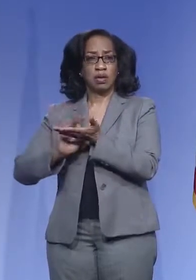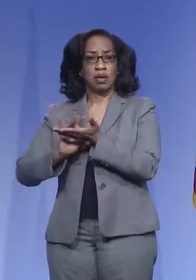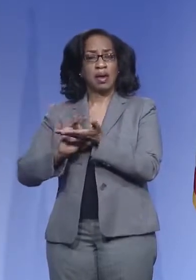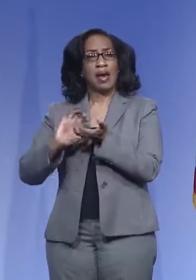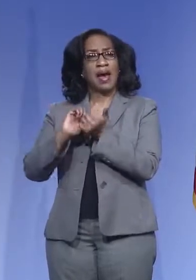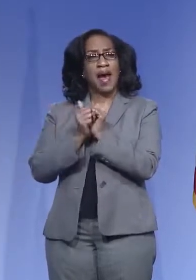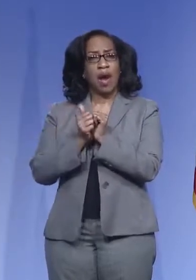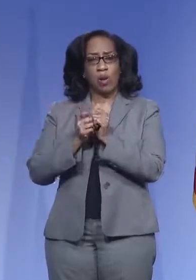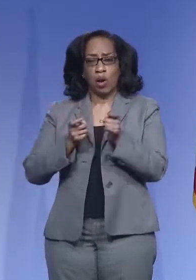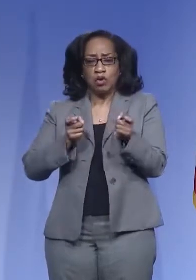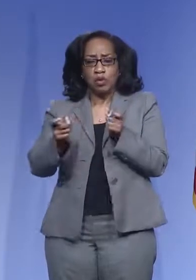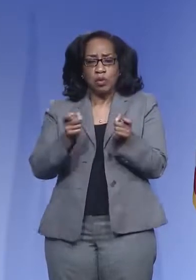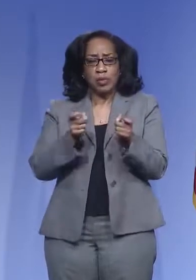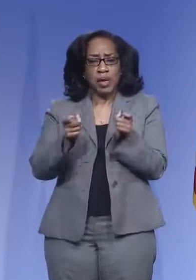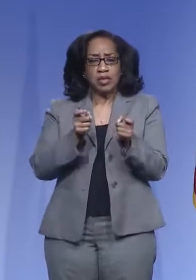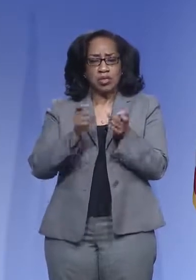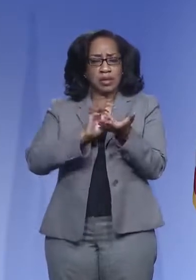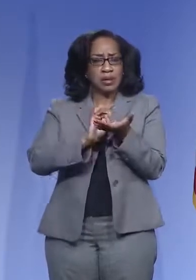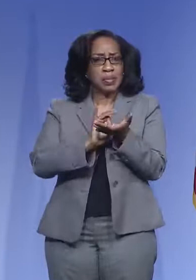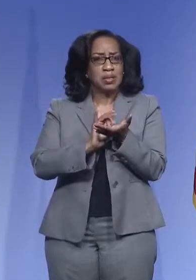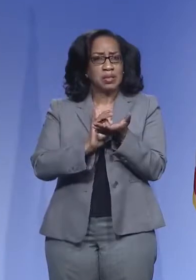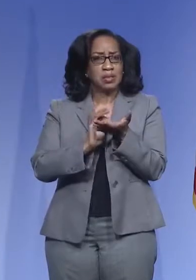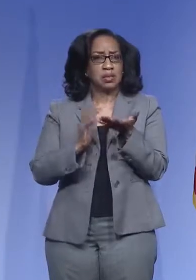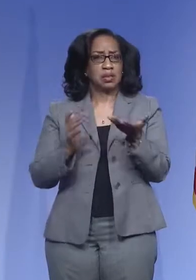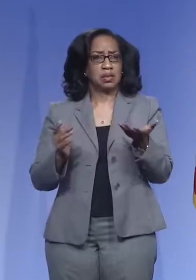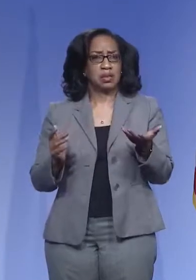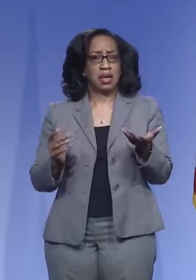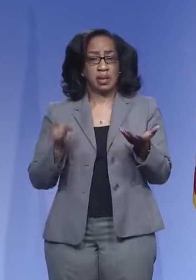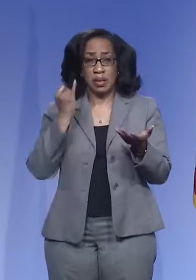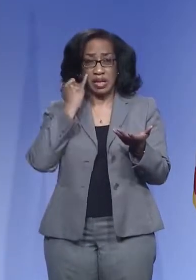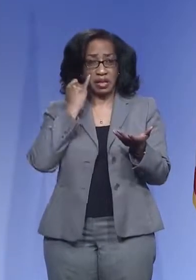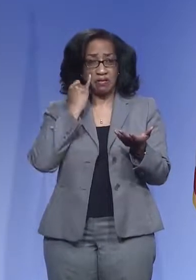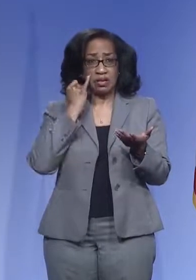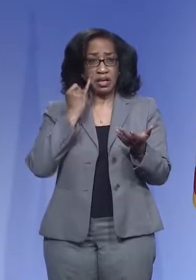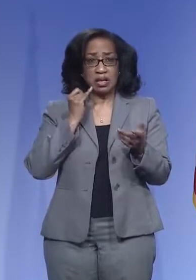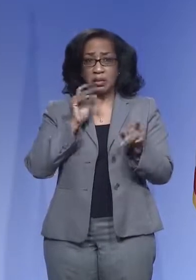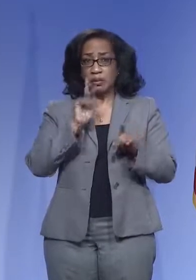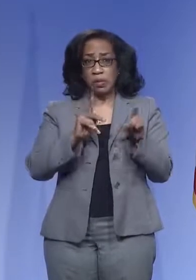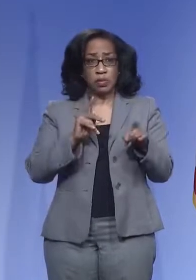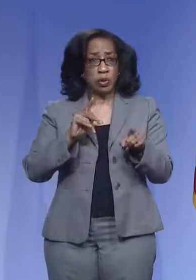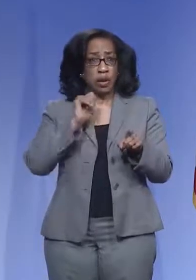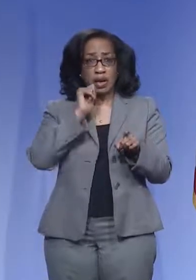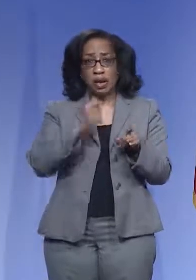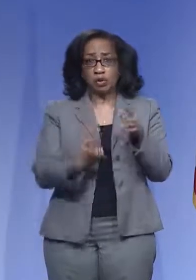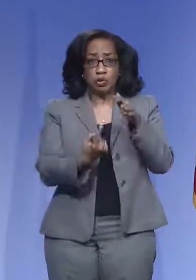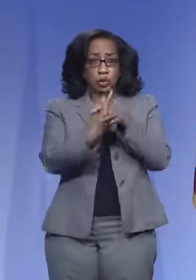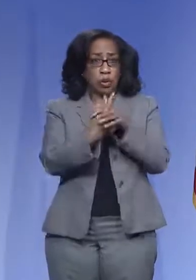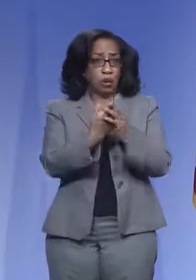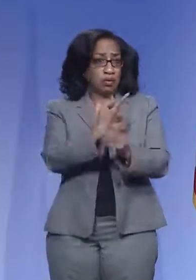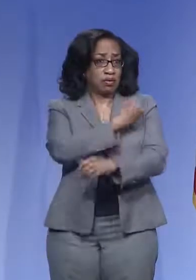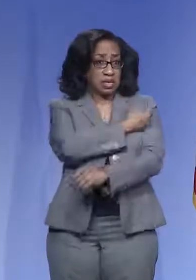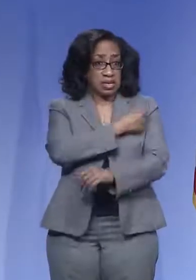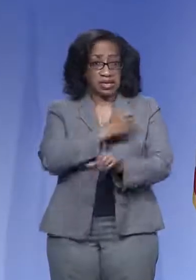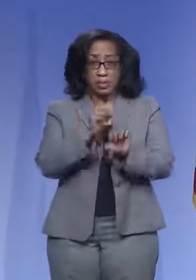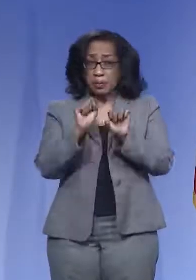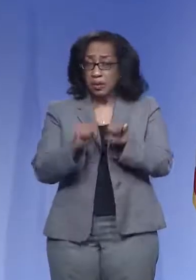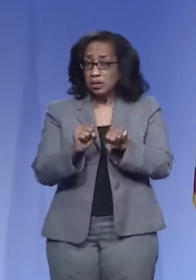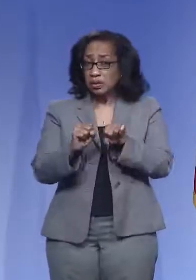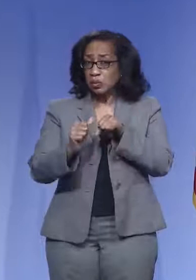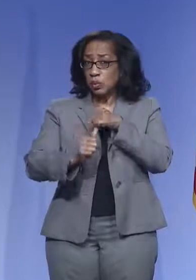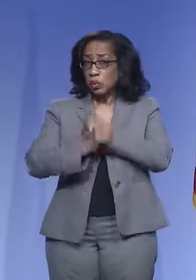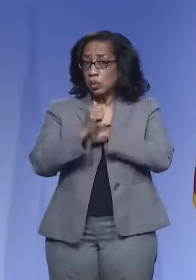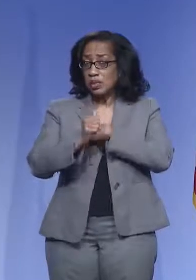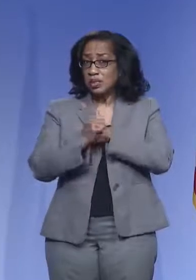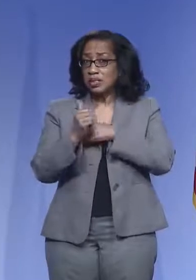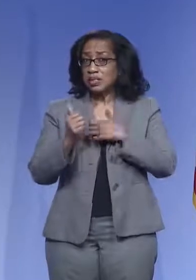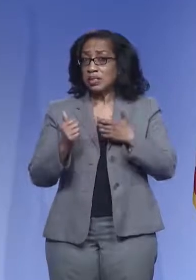the inventory you have or scheduled to have if you can't get those shots in the arms? Like, is there a risk or a certain